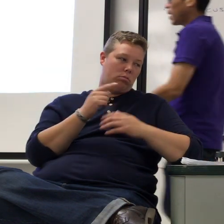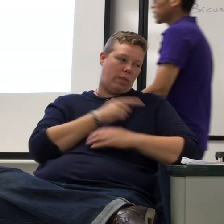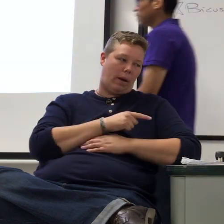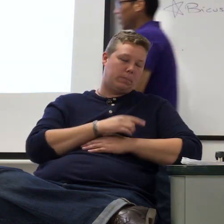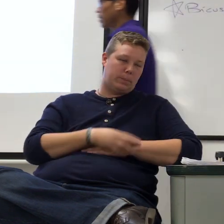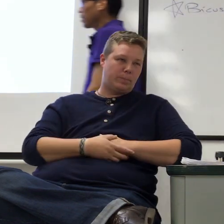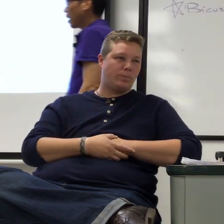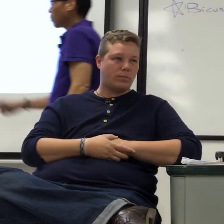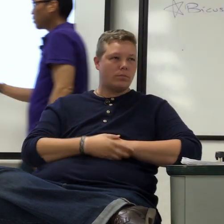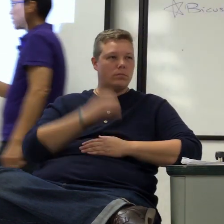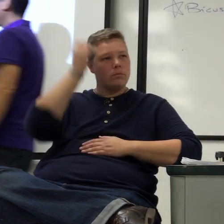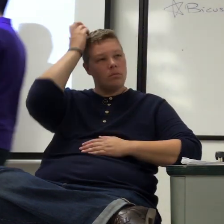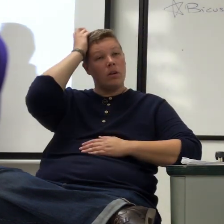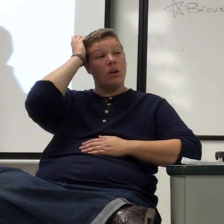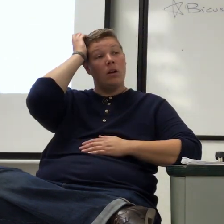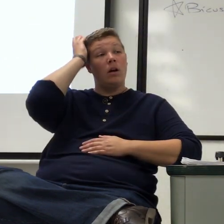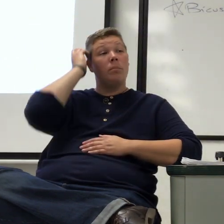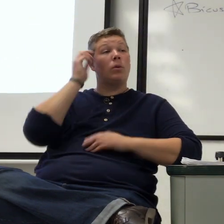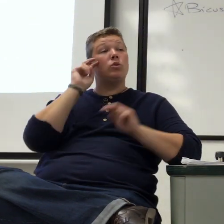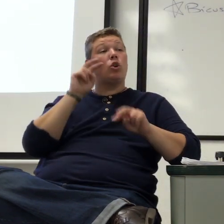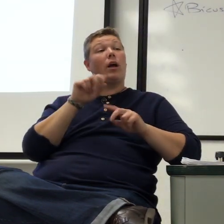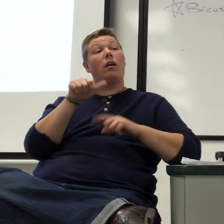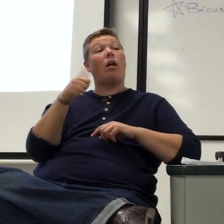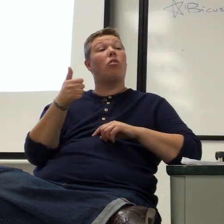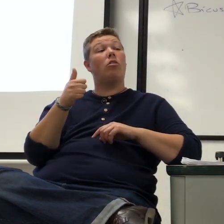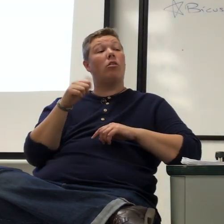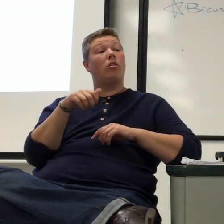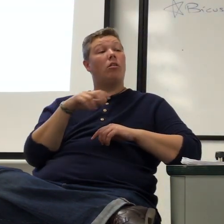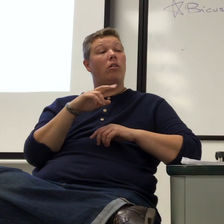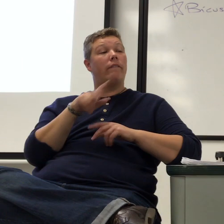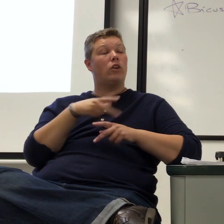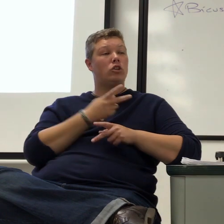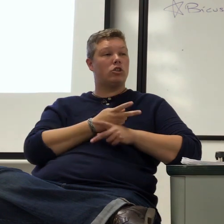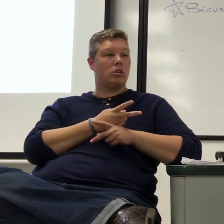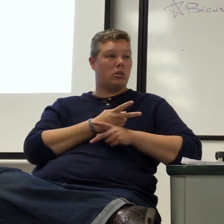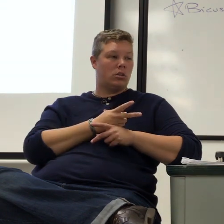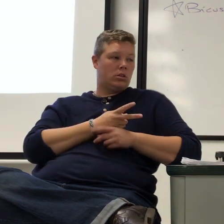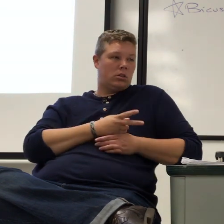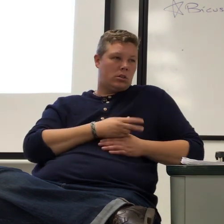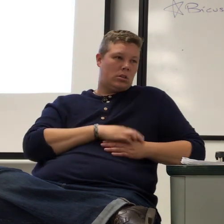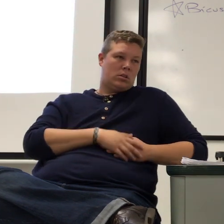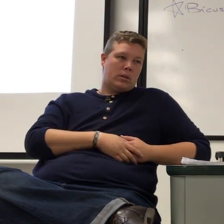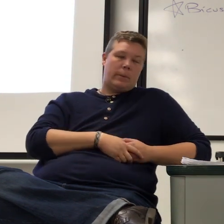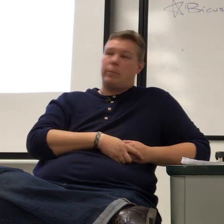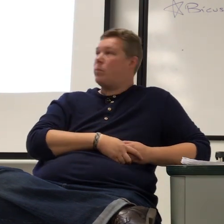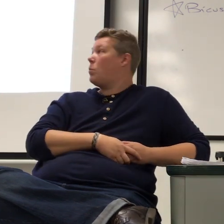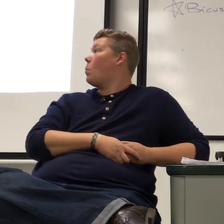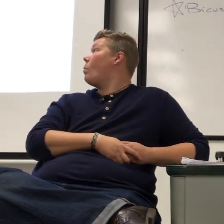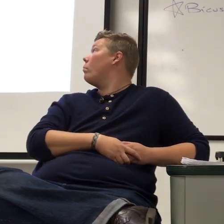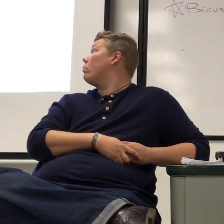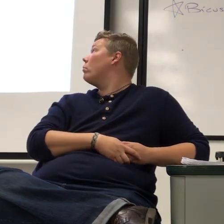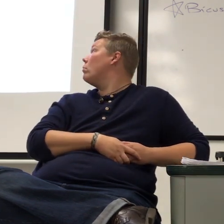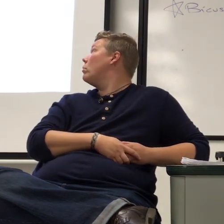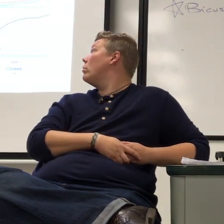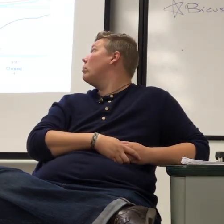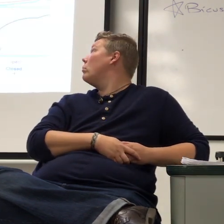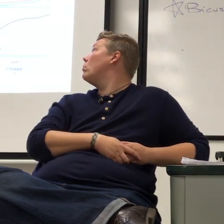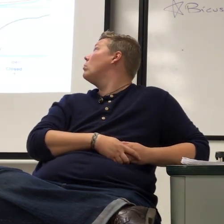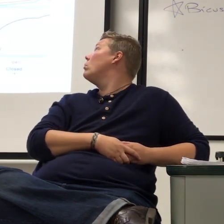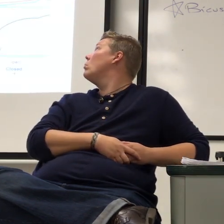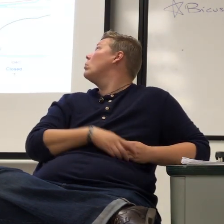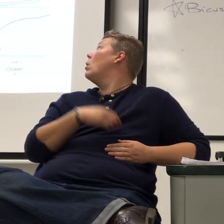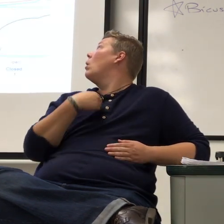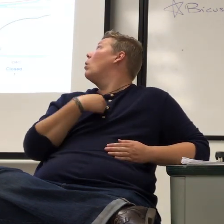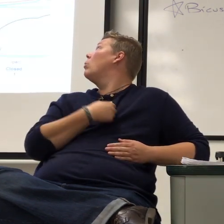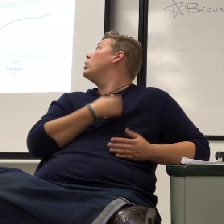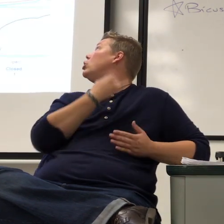So we'll get back to that. I want to look at another version of, well, this is the same version I've been talking about. What we drew out here on the board is called the